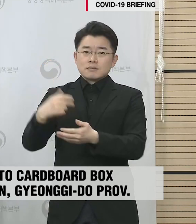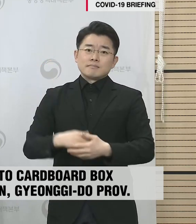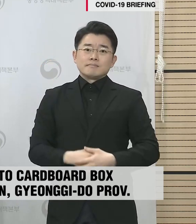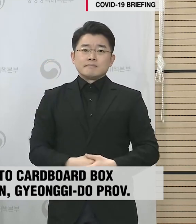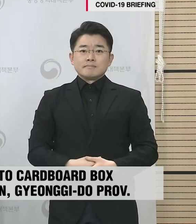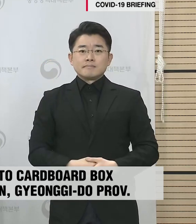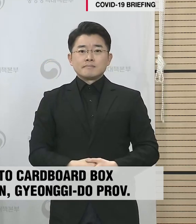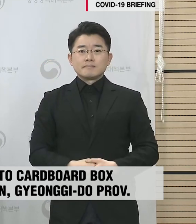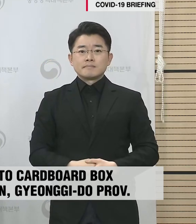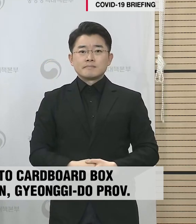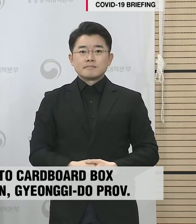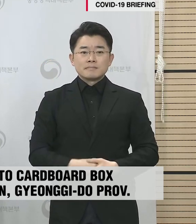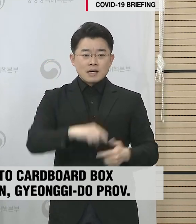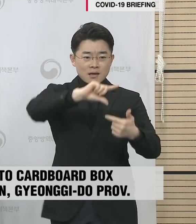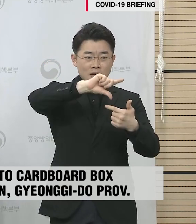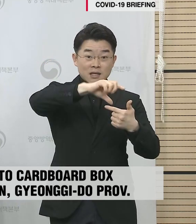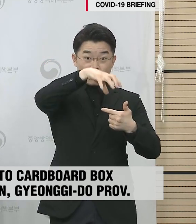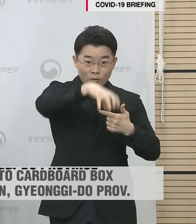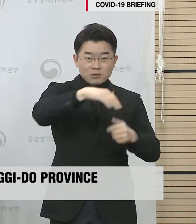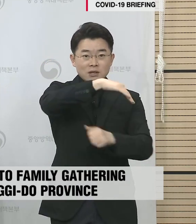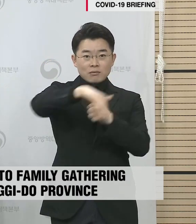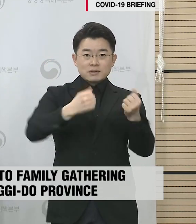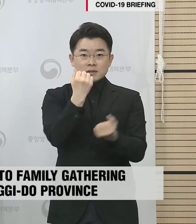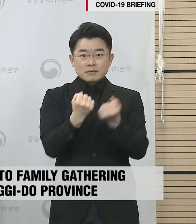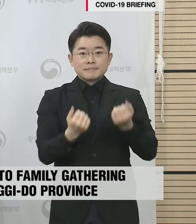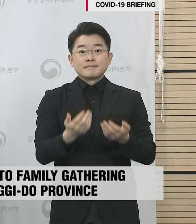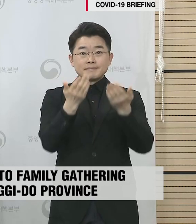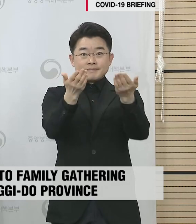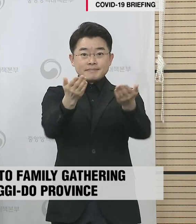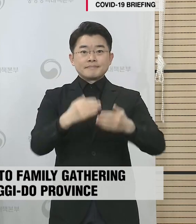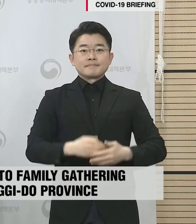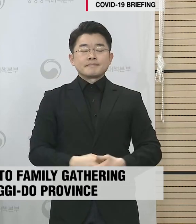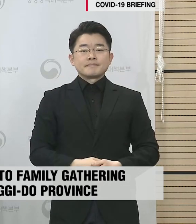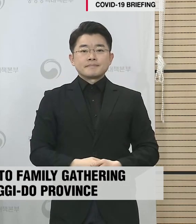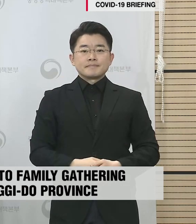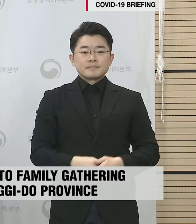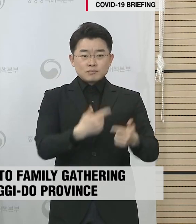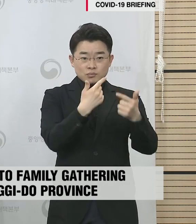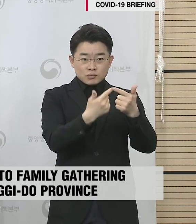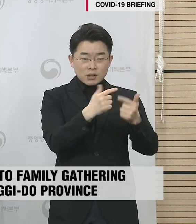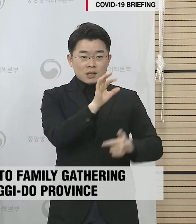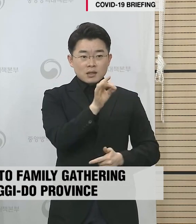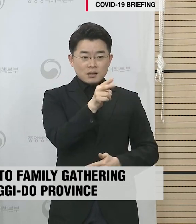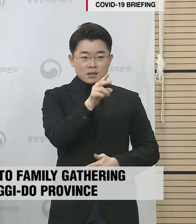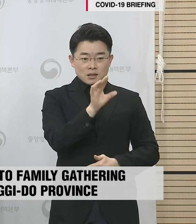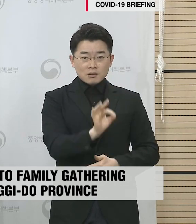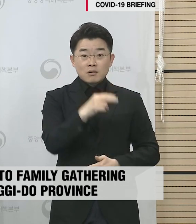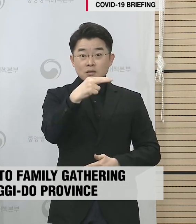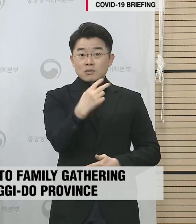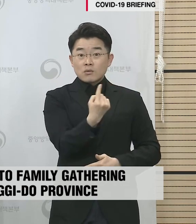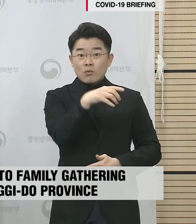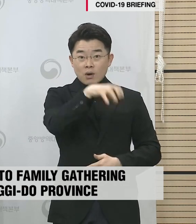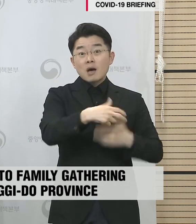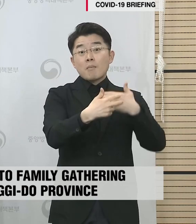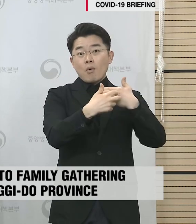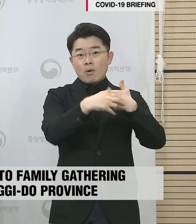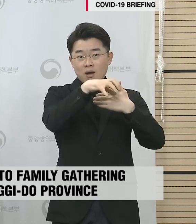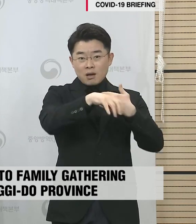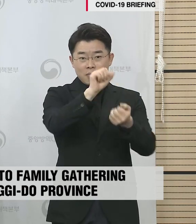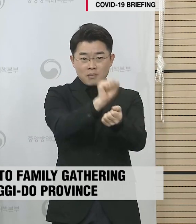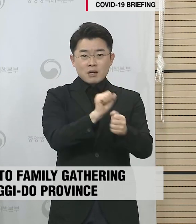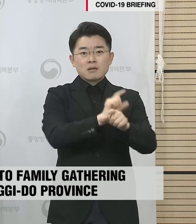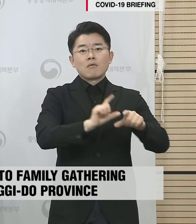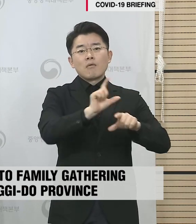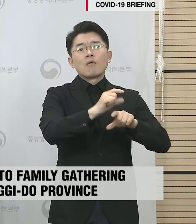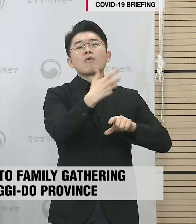case, raising the total to 107. And Gyeongnam Province are as follows. In Busan, Yeongdo-gu District, in relation to